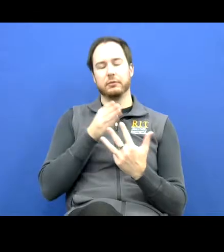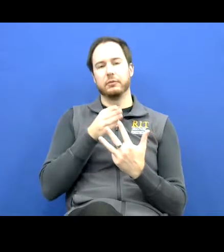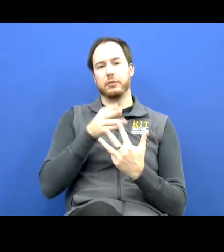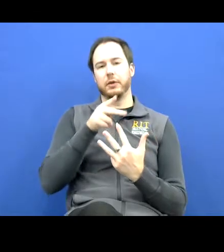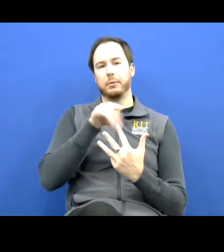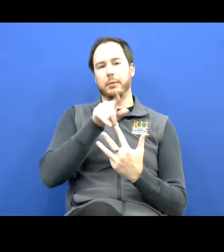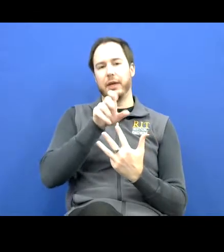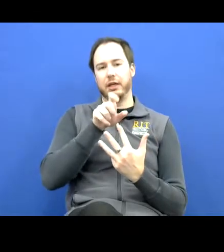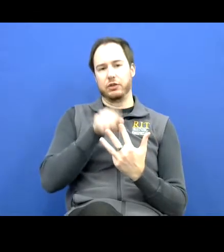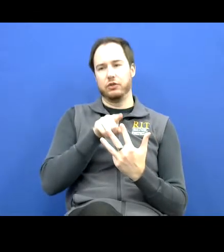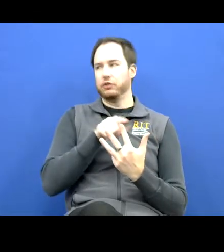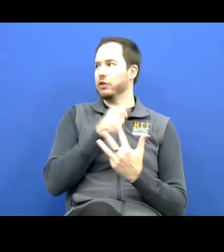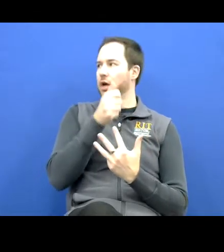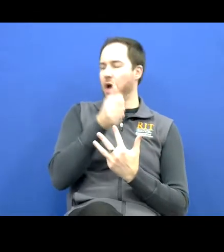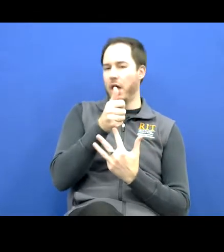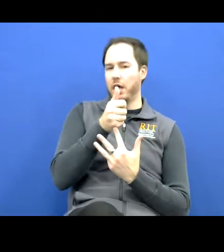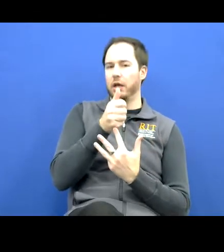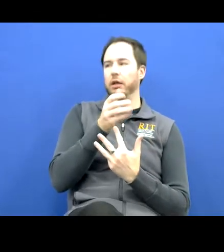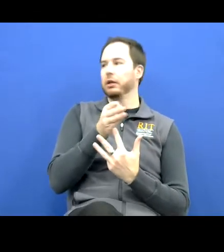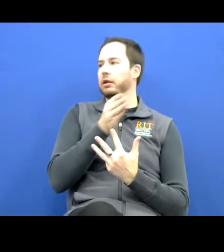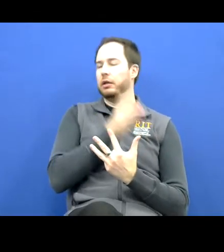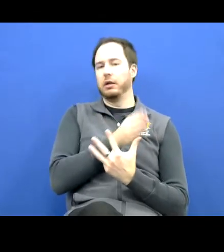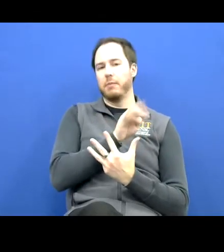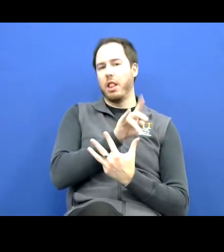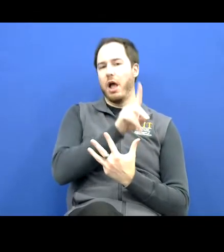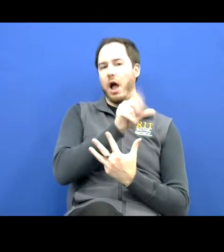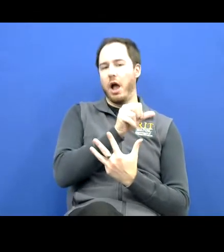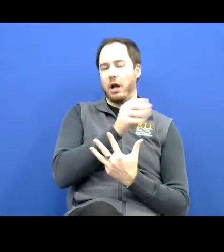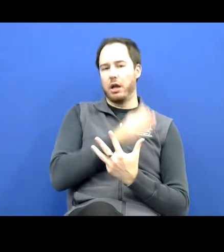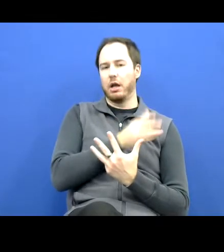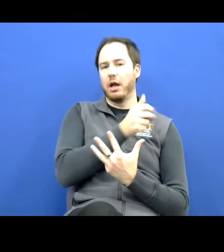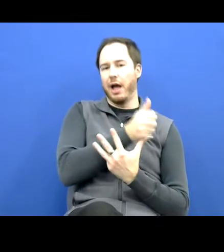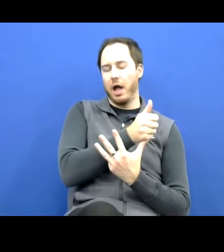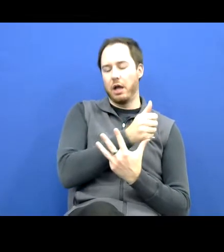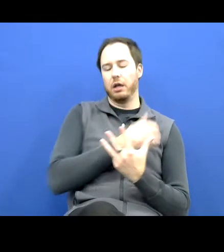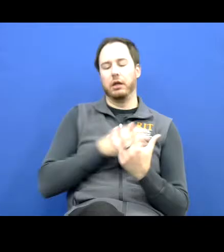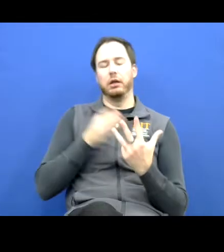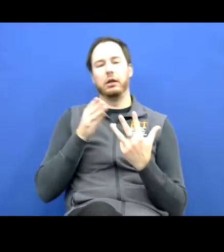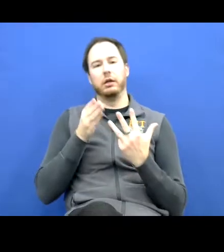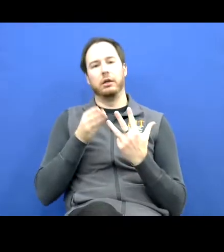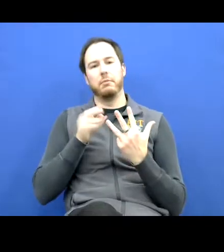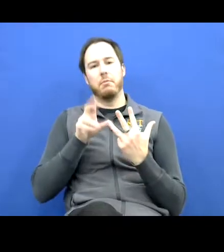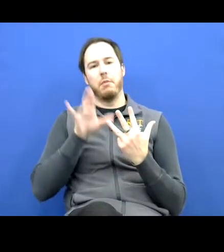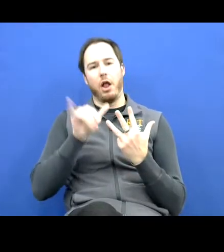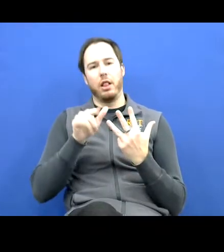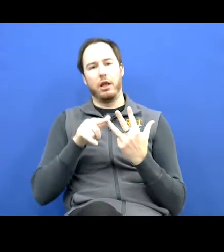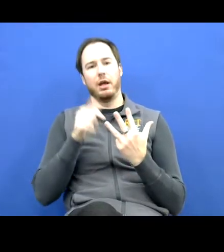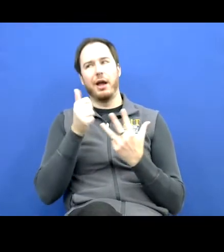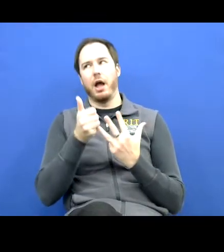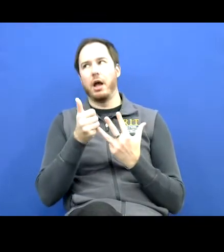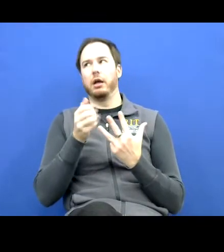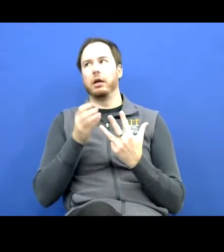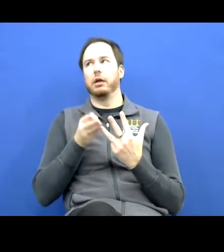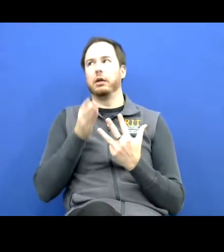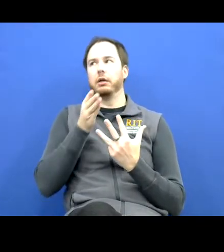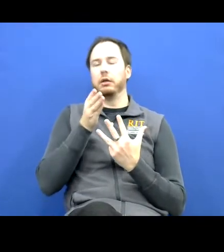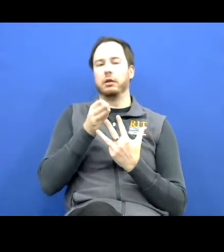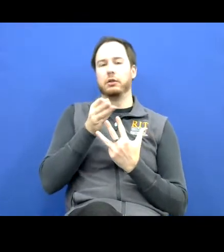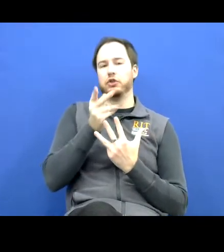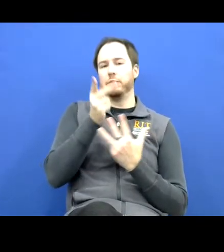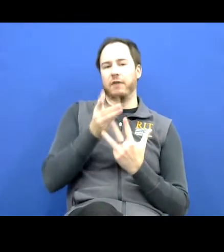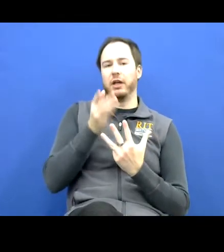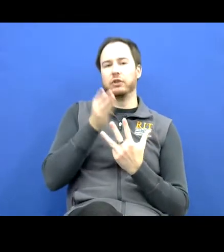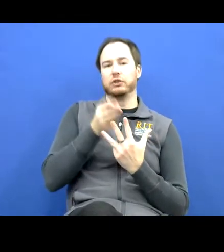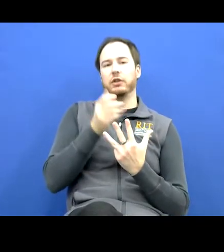Councilmember Page, Aye. Councilmember Belanca. Aye. Councilmember Barley, Aye. Supervisor